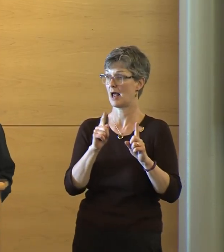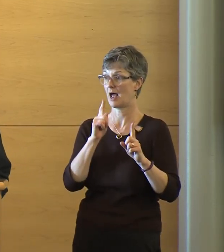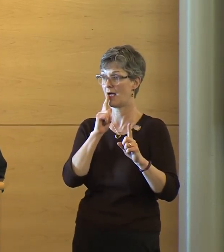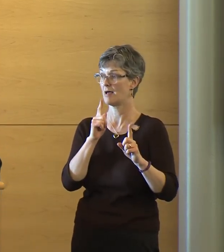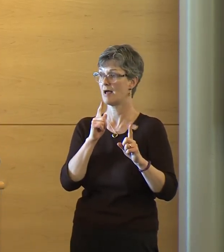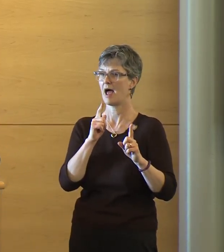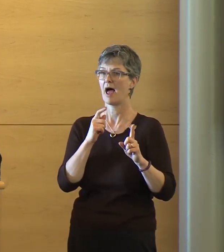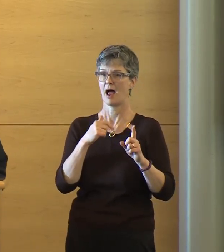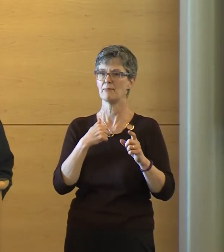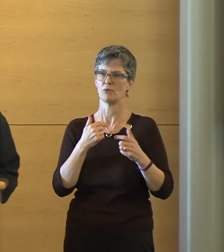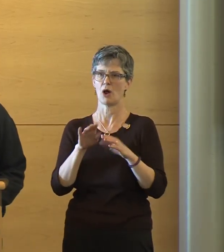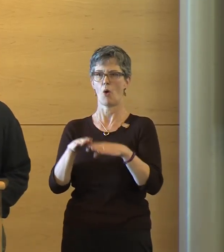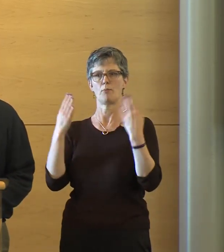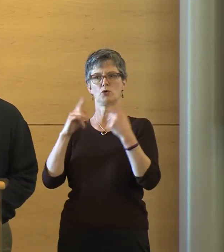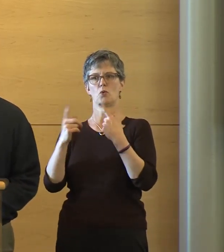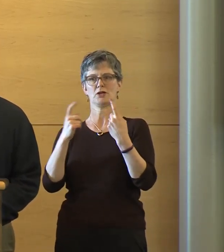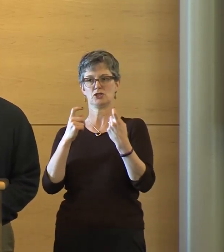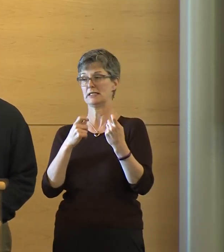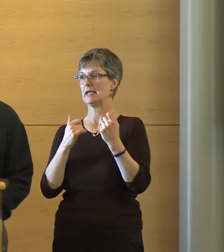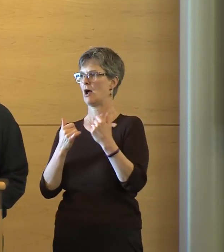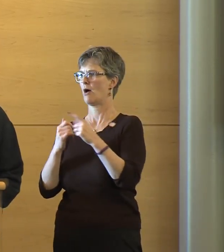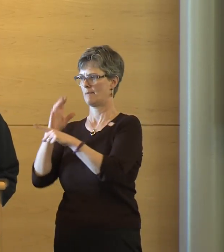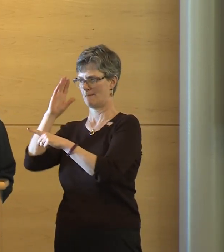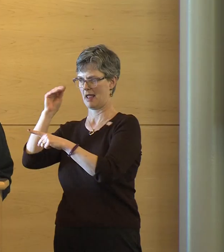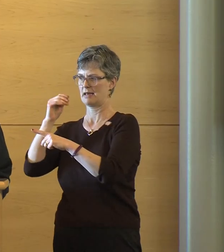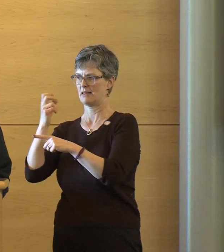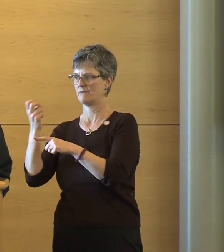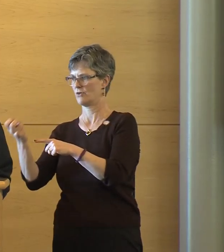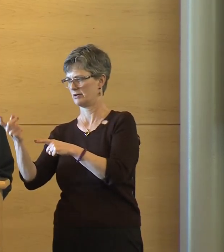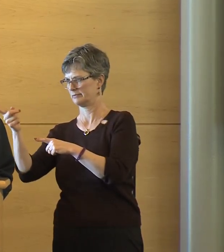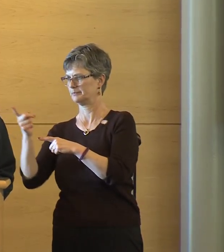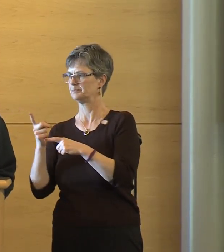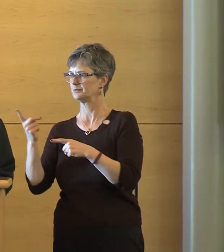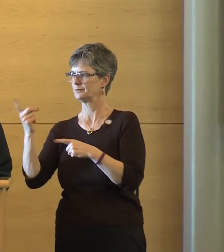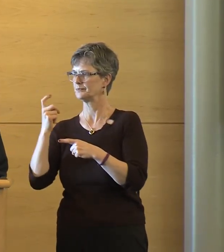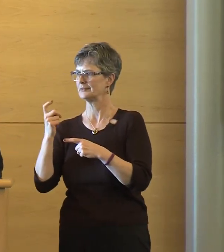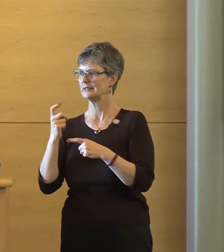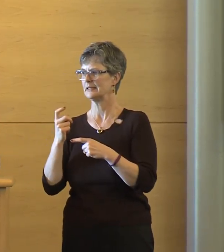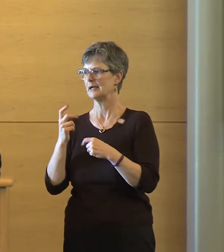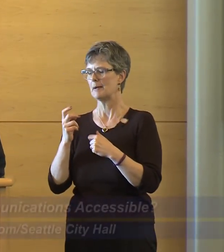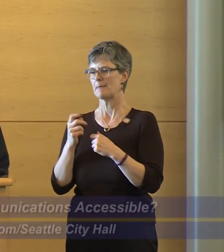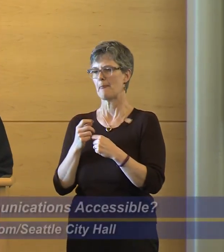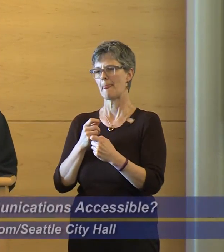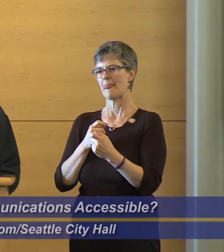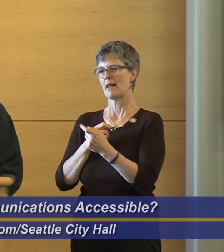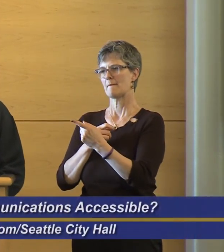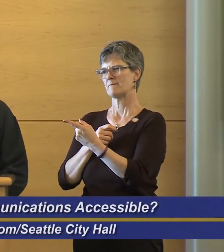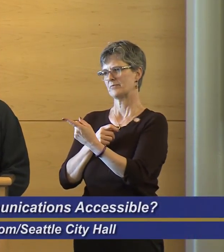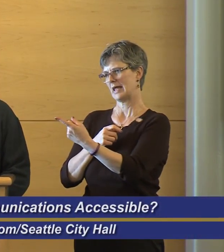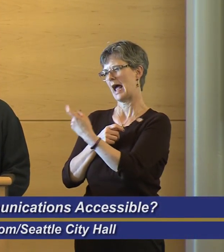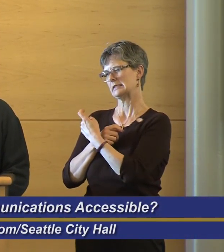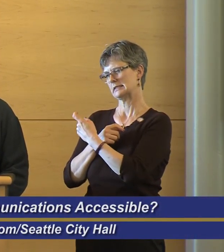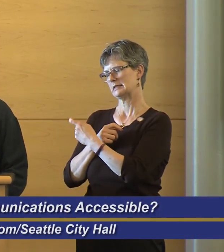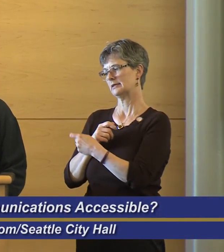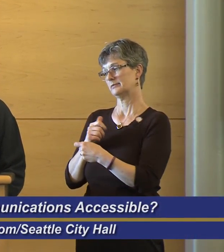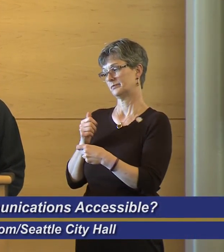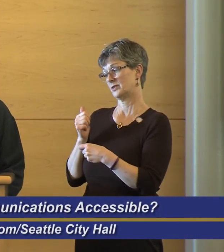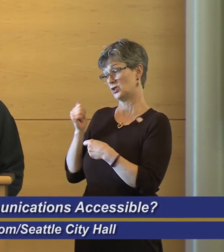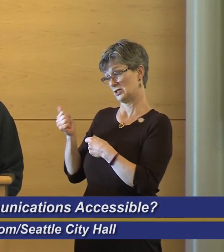So I've only got 7 minutes left officially, but I'm happy to stick around as long as we are allowed to stick